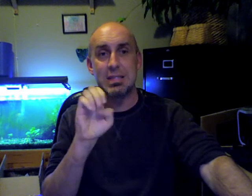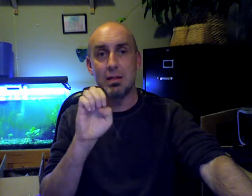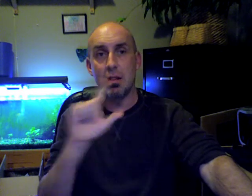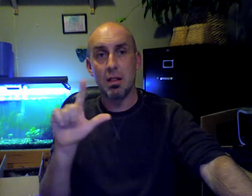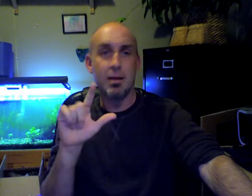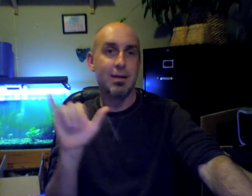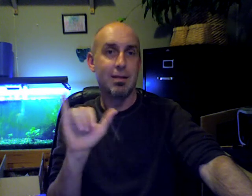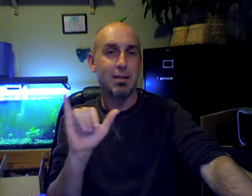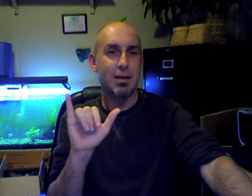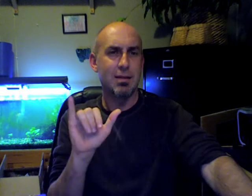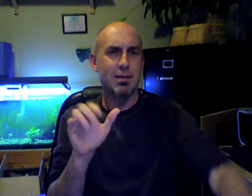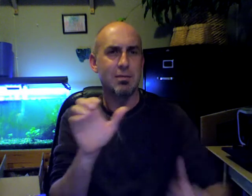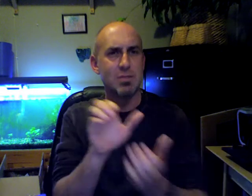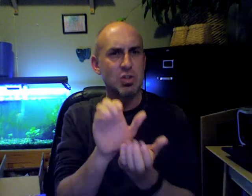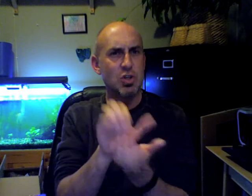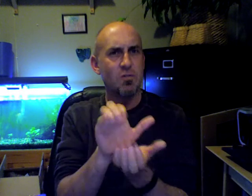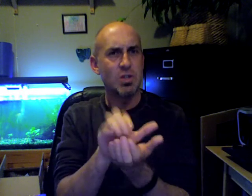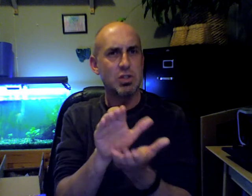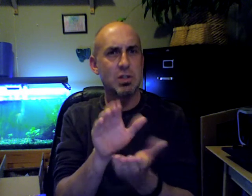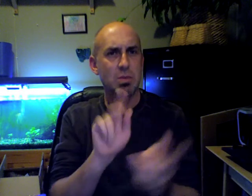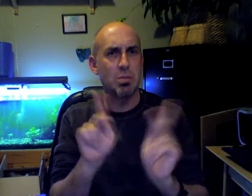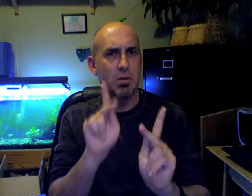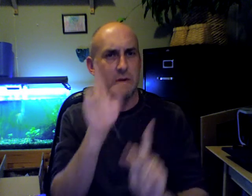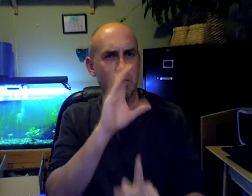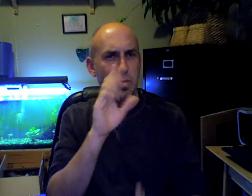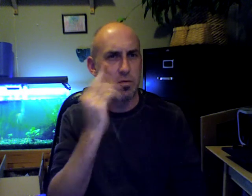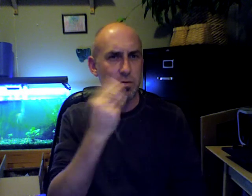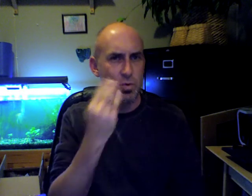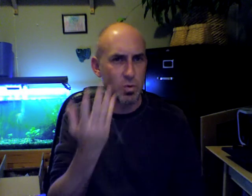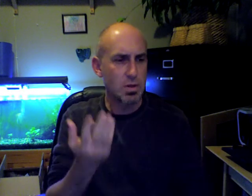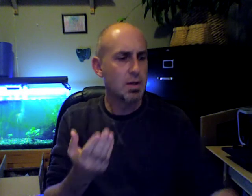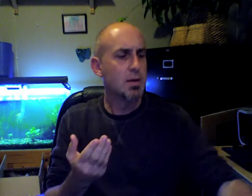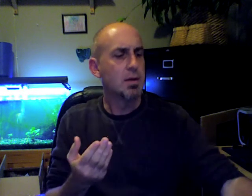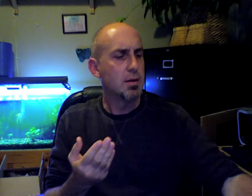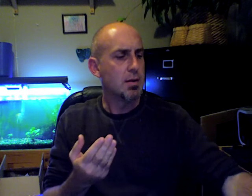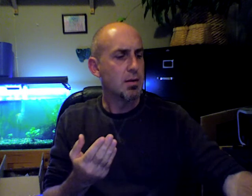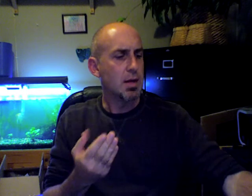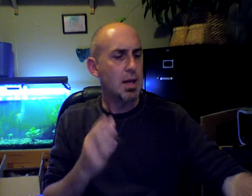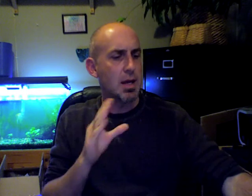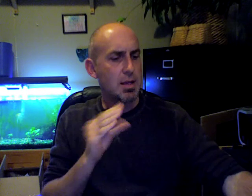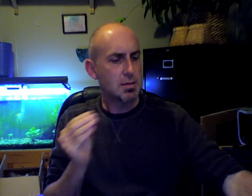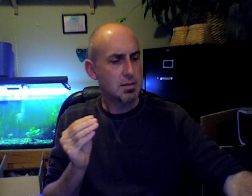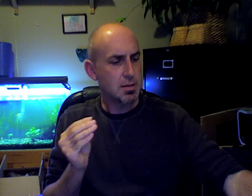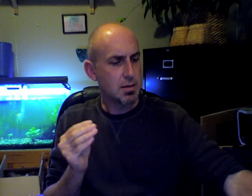muscle, like the shellfish that people look for food, and